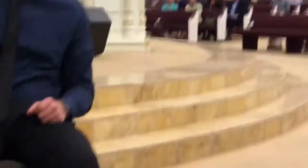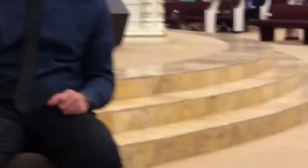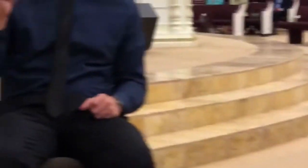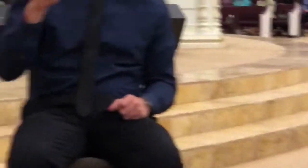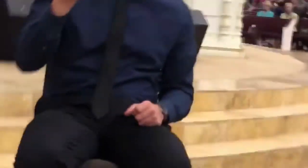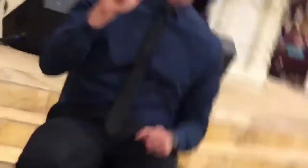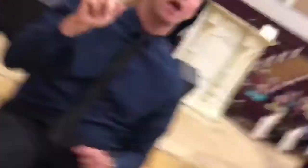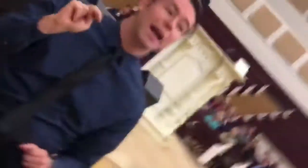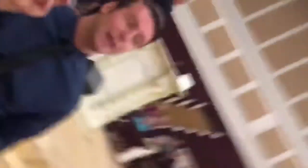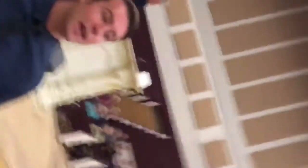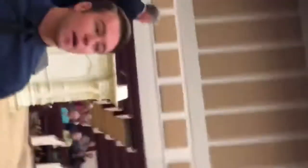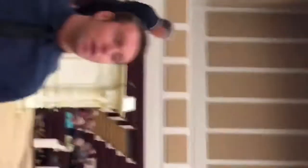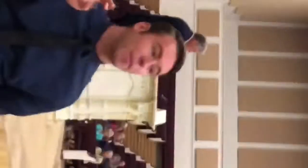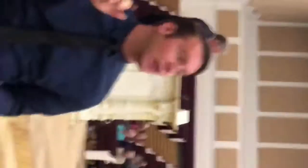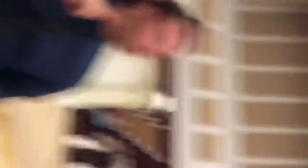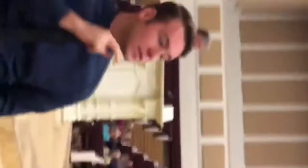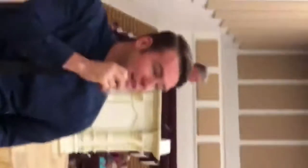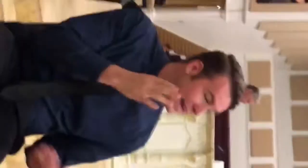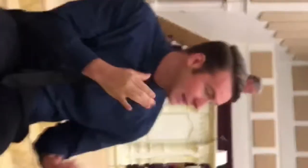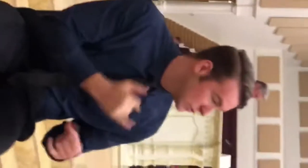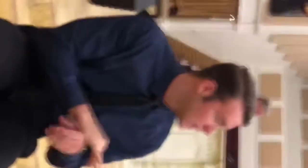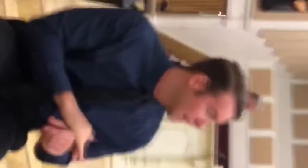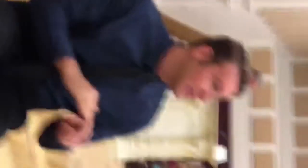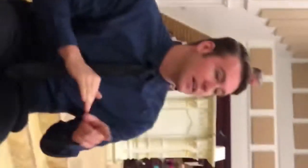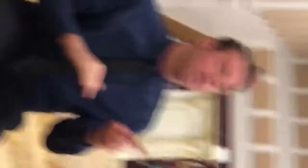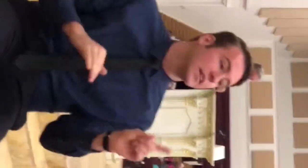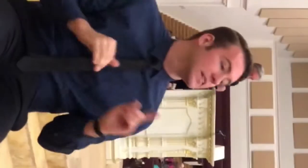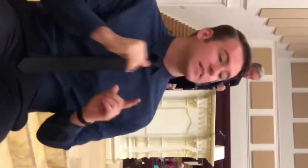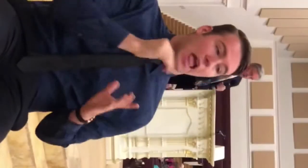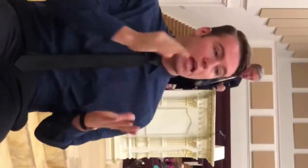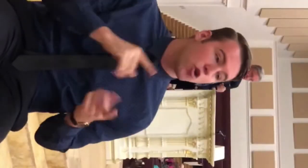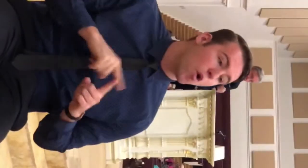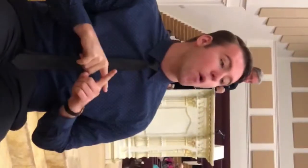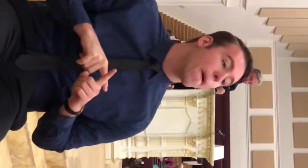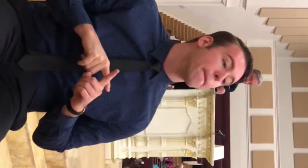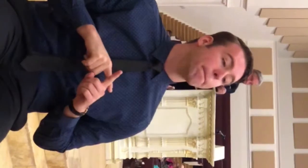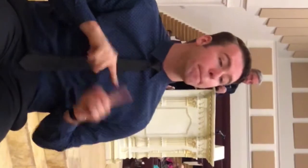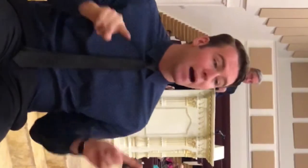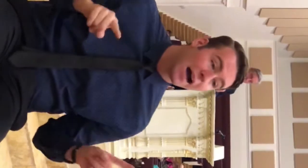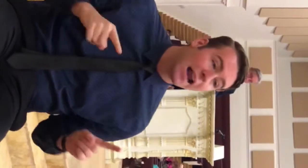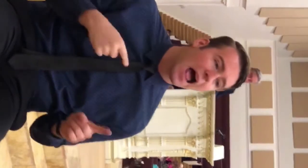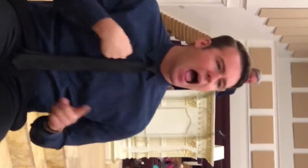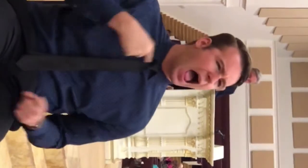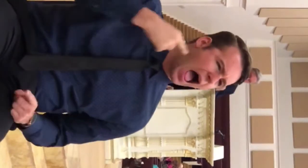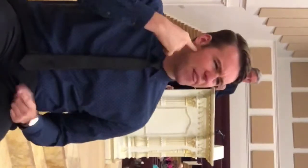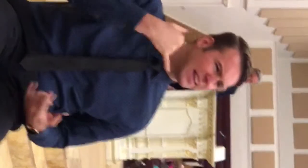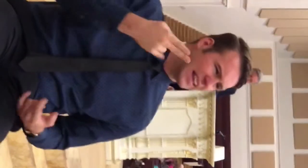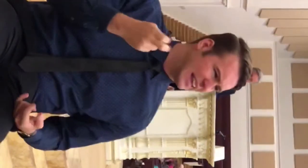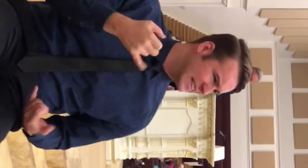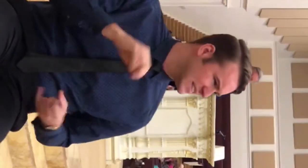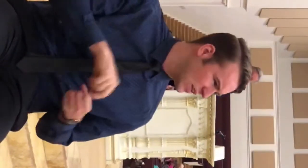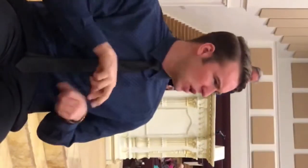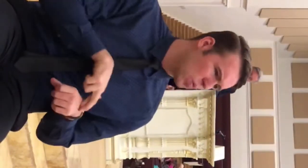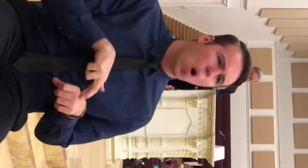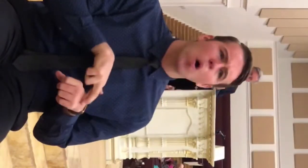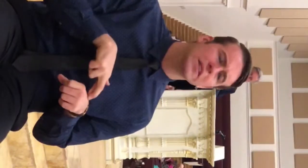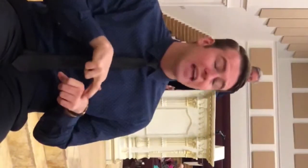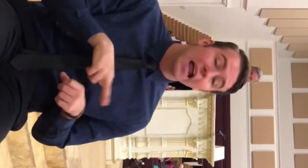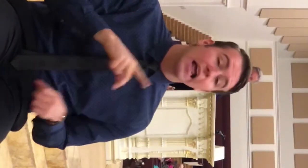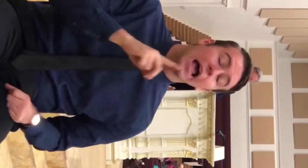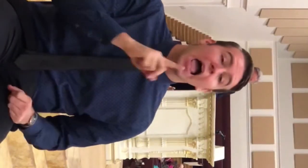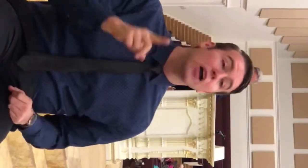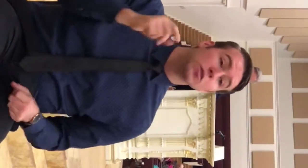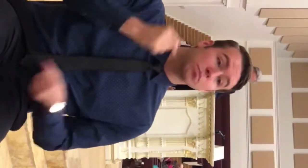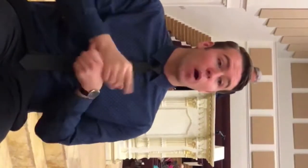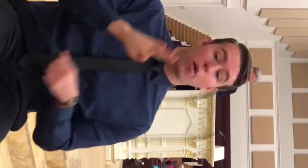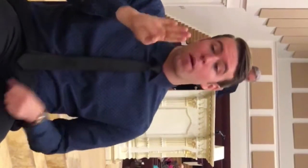Ryan Babineau, who's not here tonight, but who is, I think, still in Roatan, actually helped us